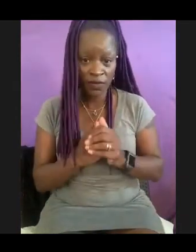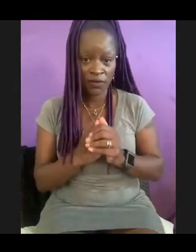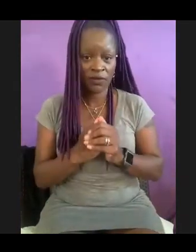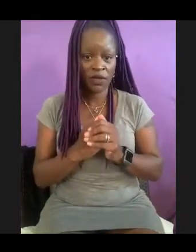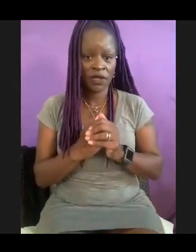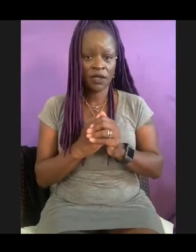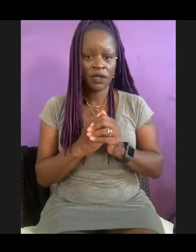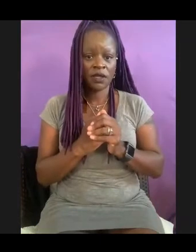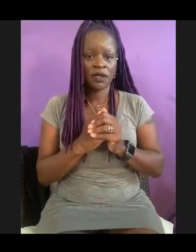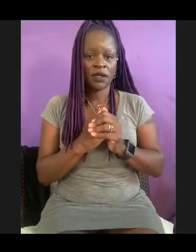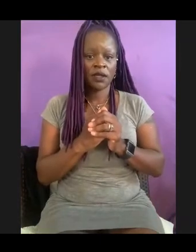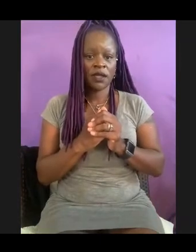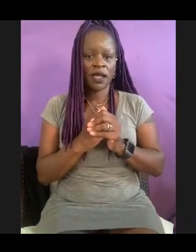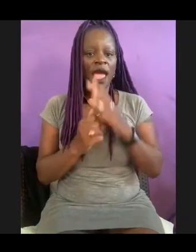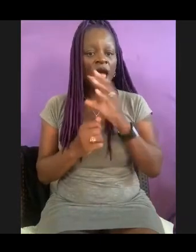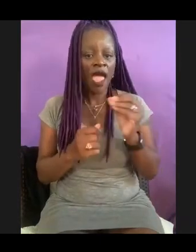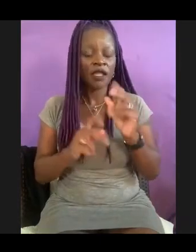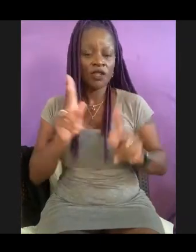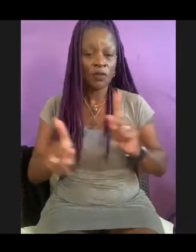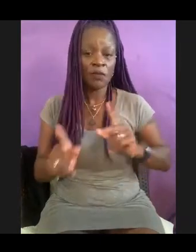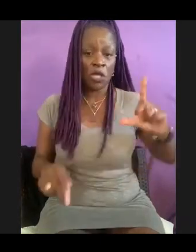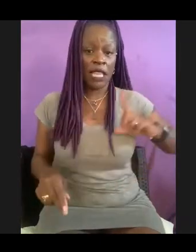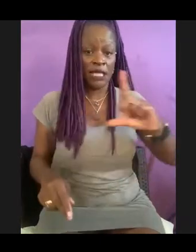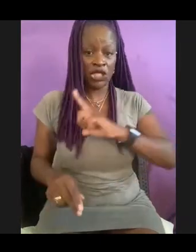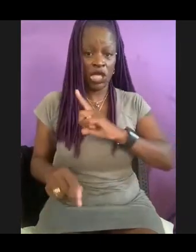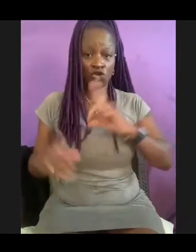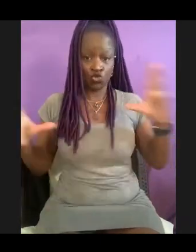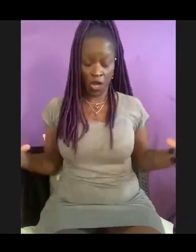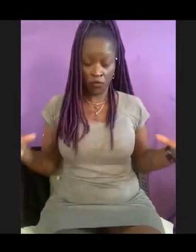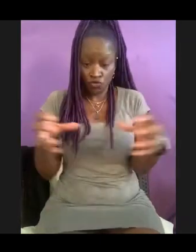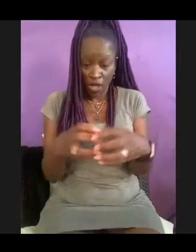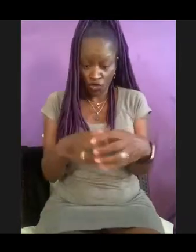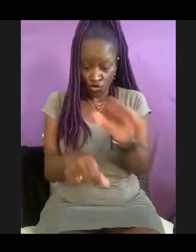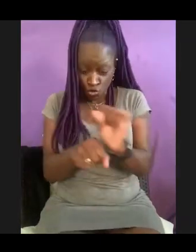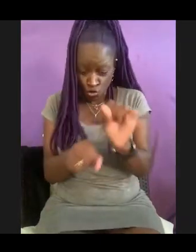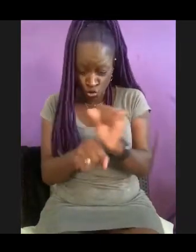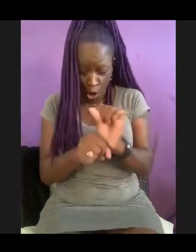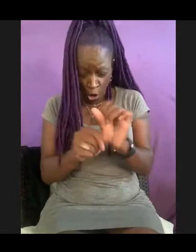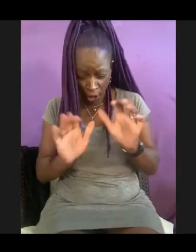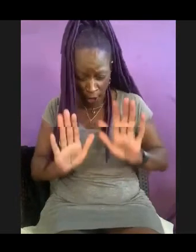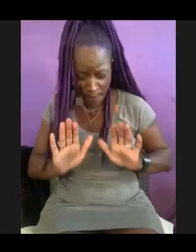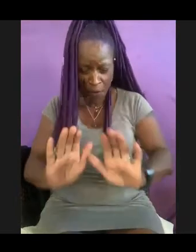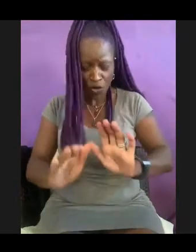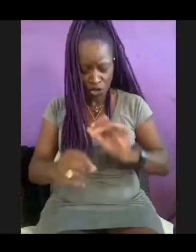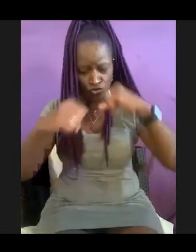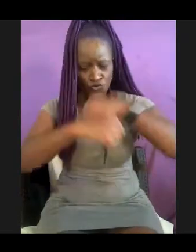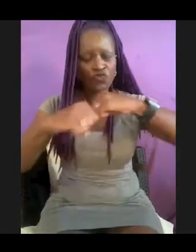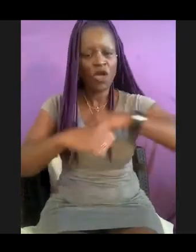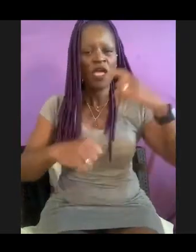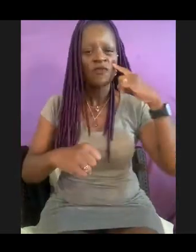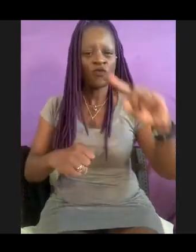legislators who came together to work, to advocate, to push, and yes, to fight for the